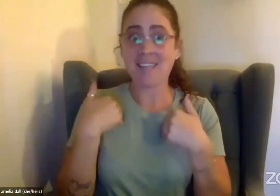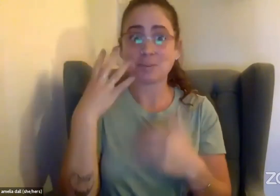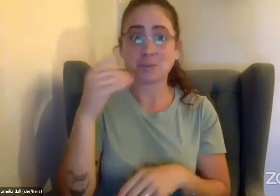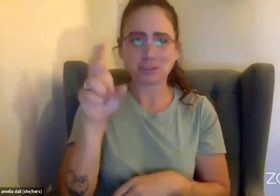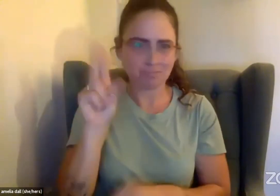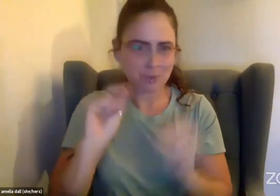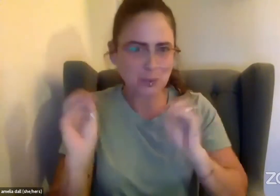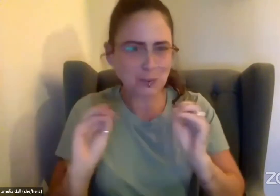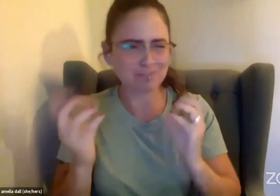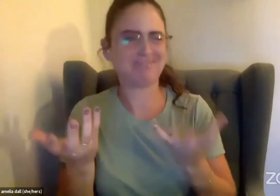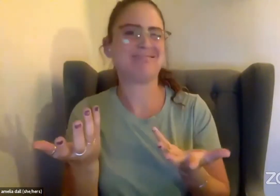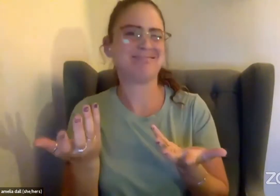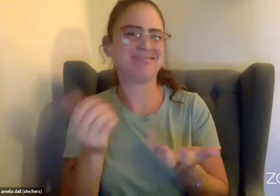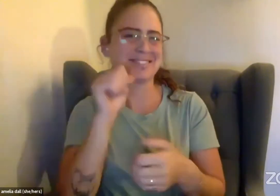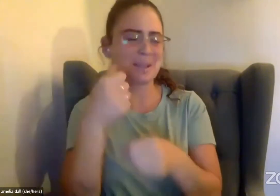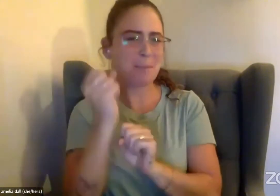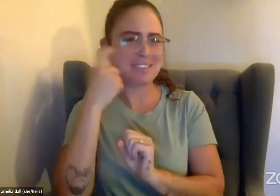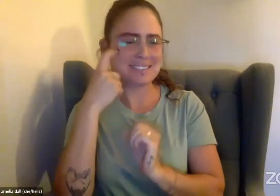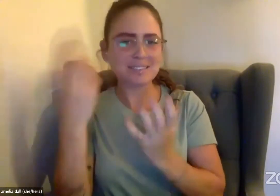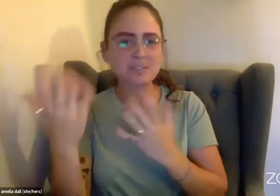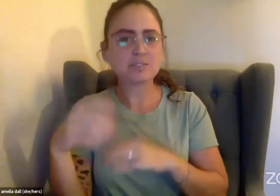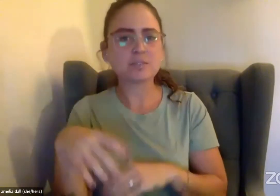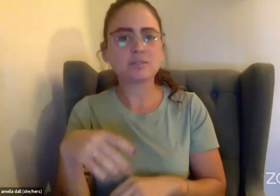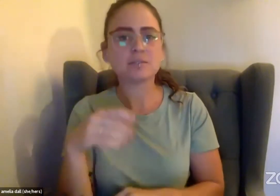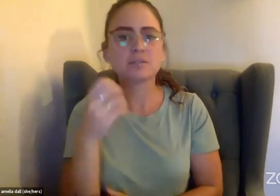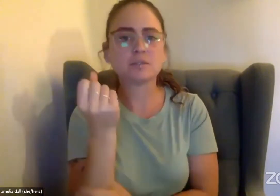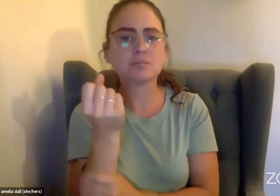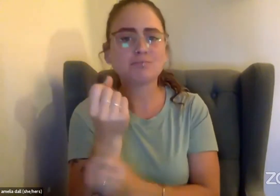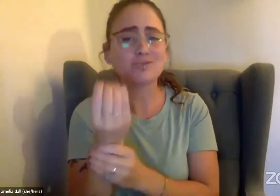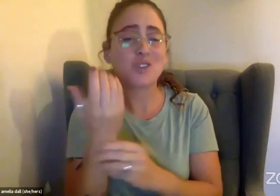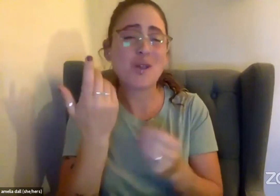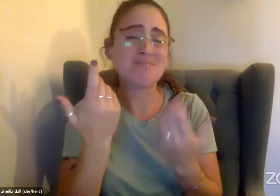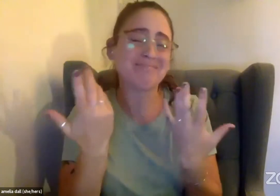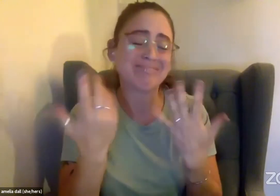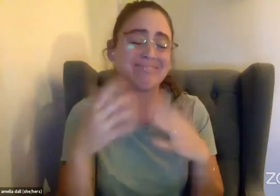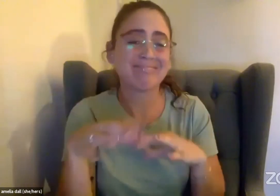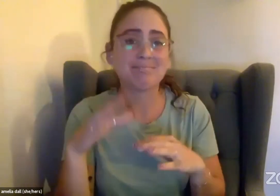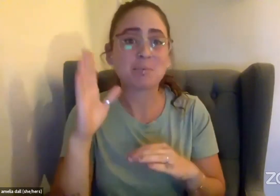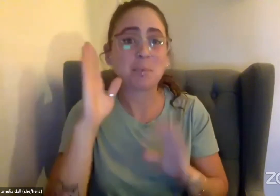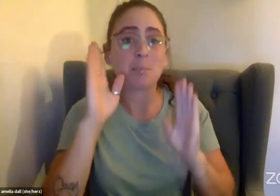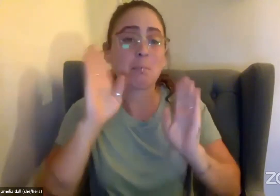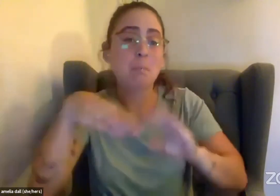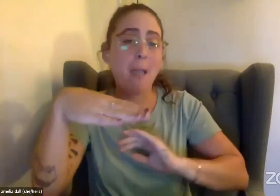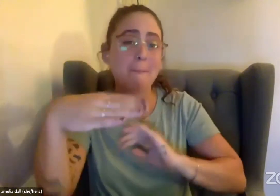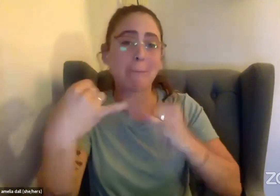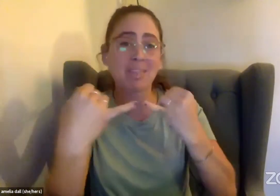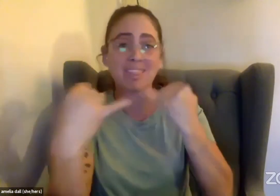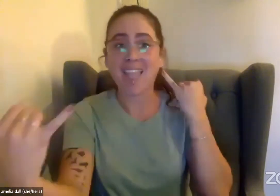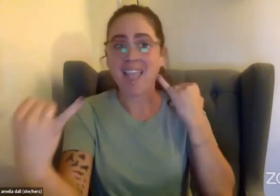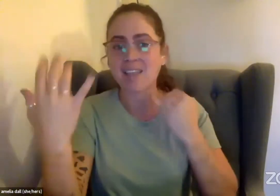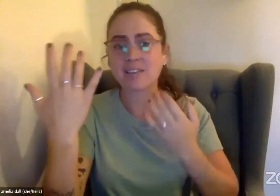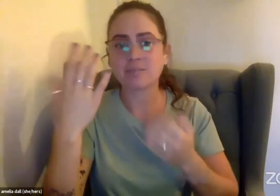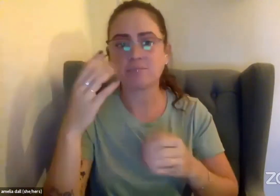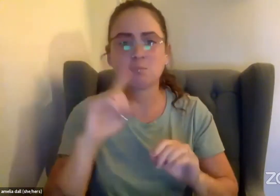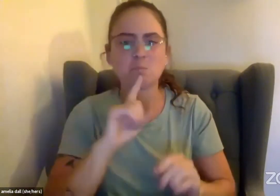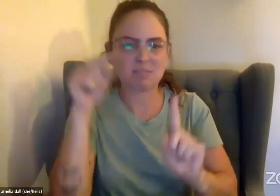diversity and inclusivity.